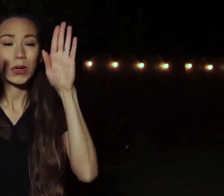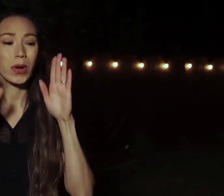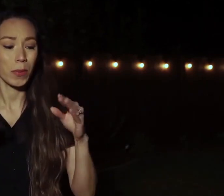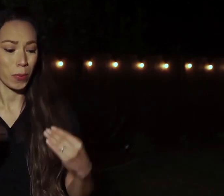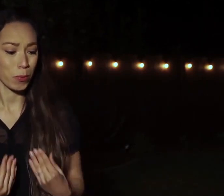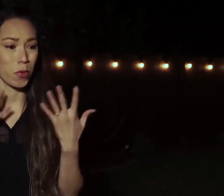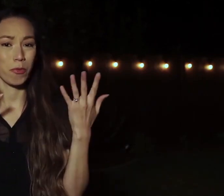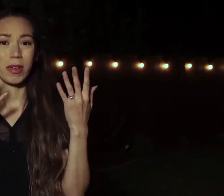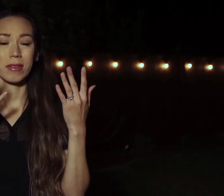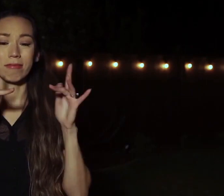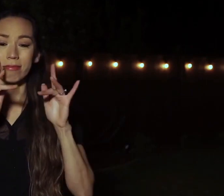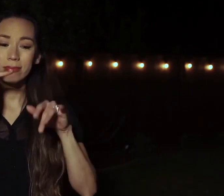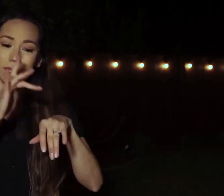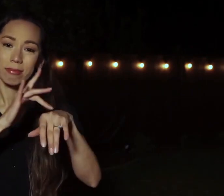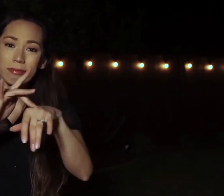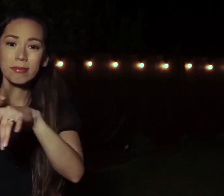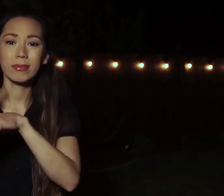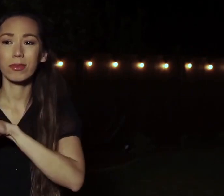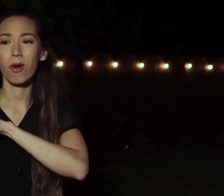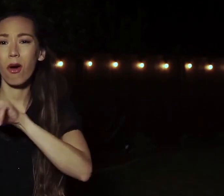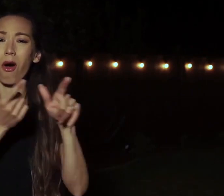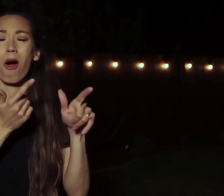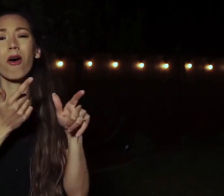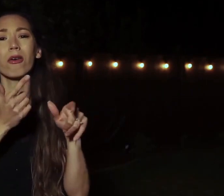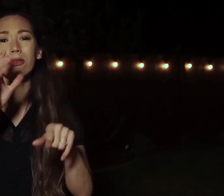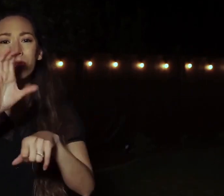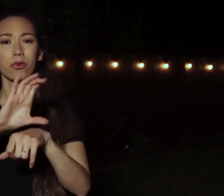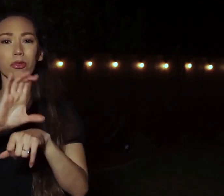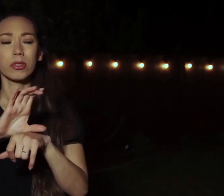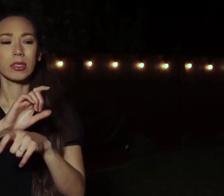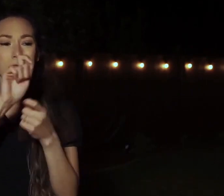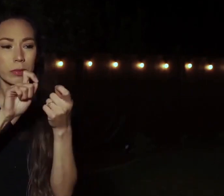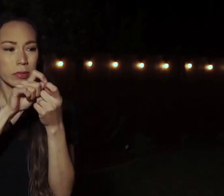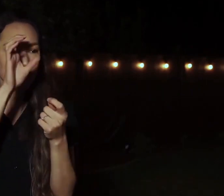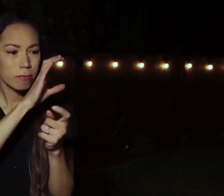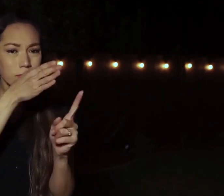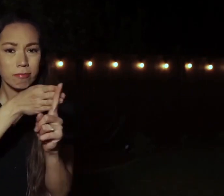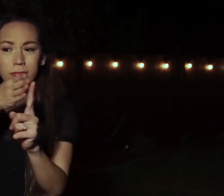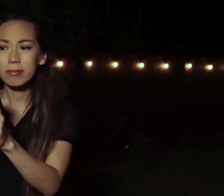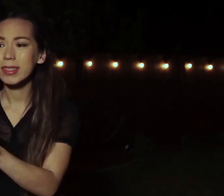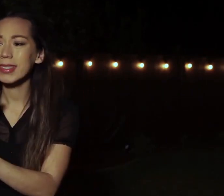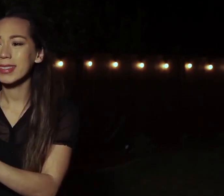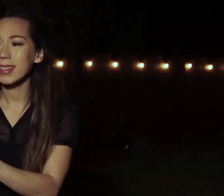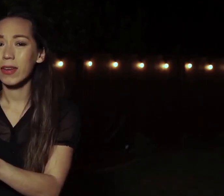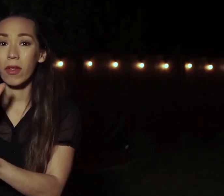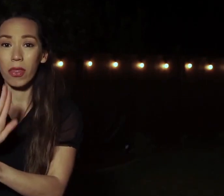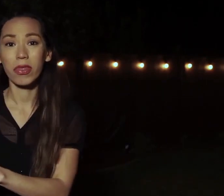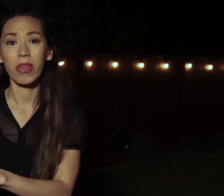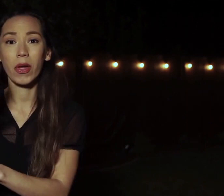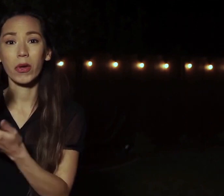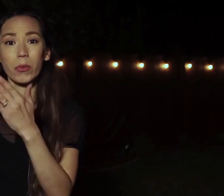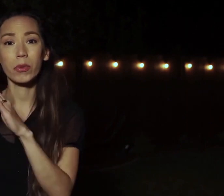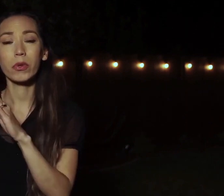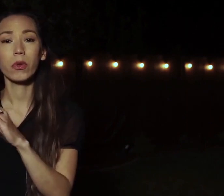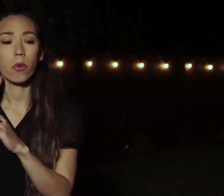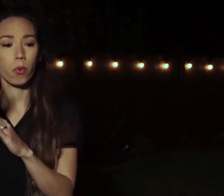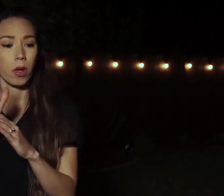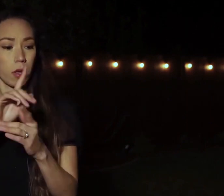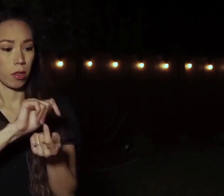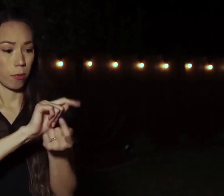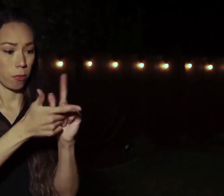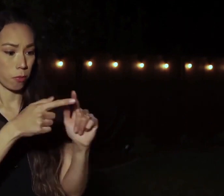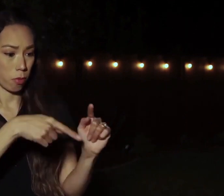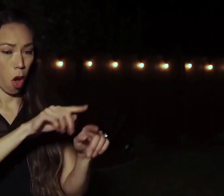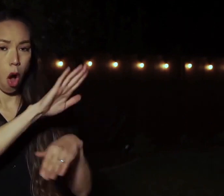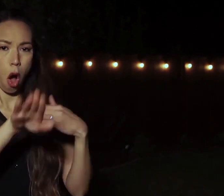incredible movement in all churches, specifically reaching the deaf in their communities, and that the word of God would be